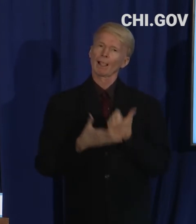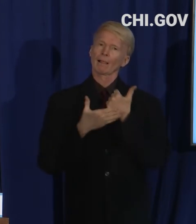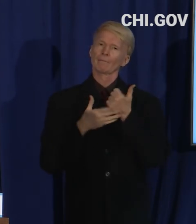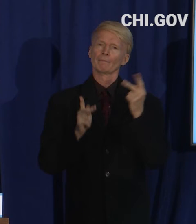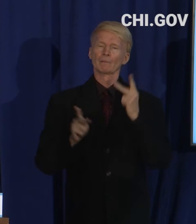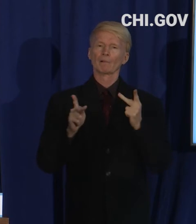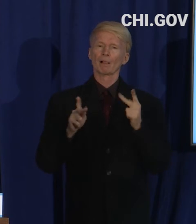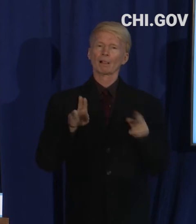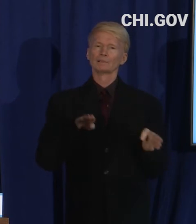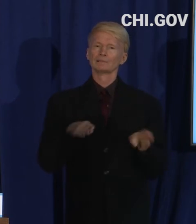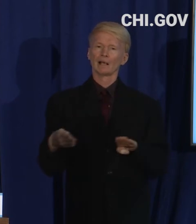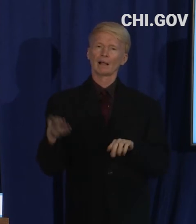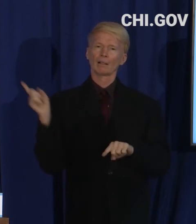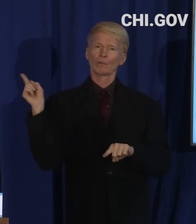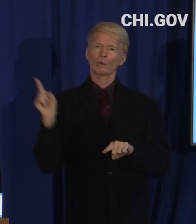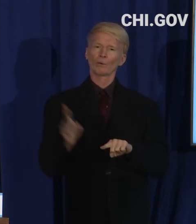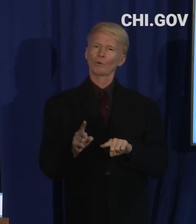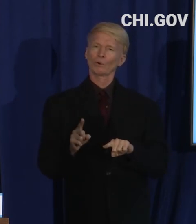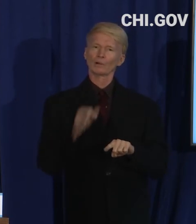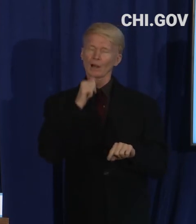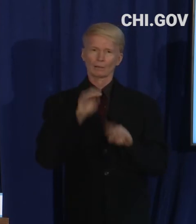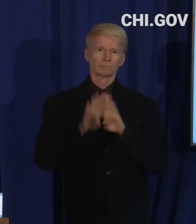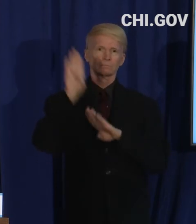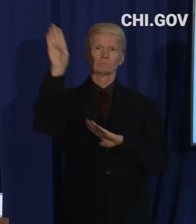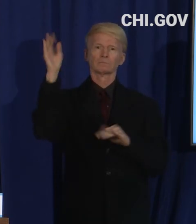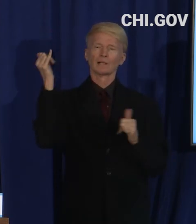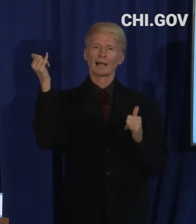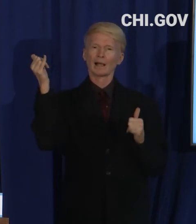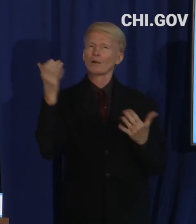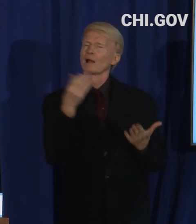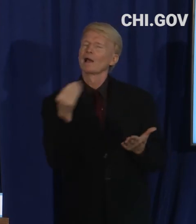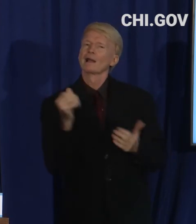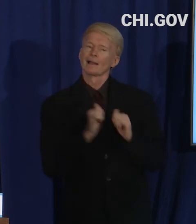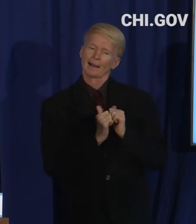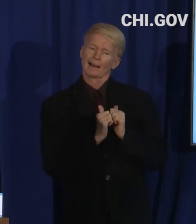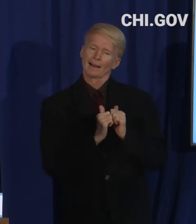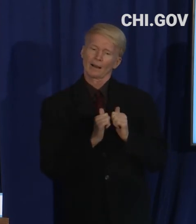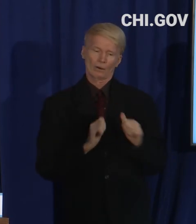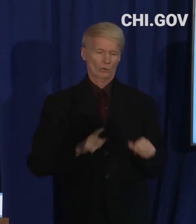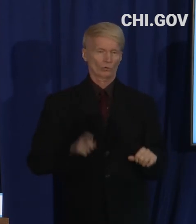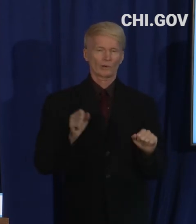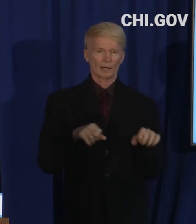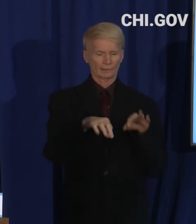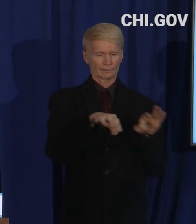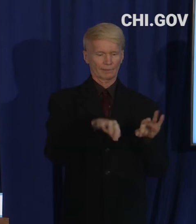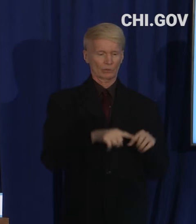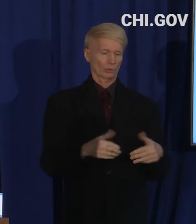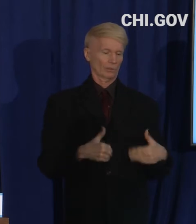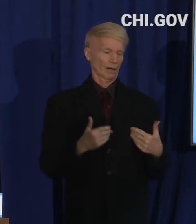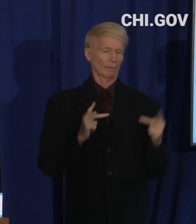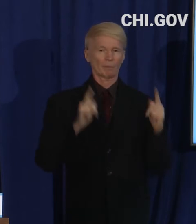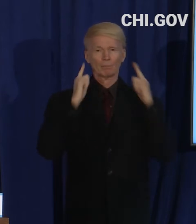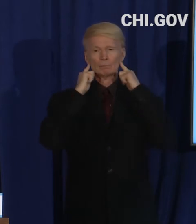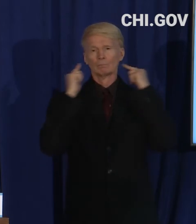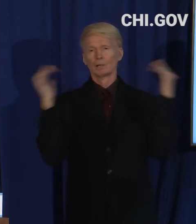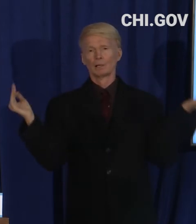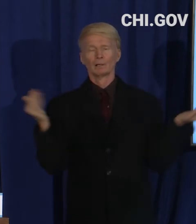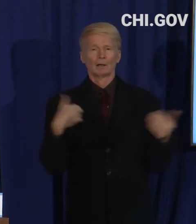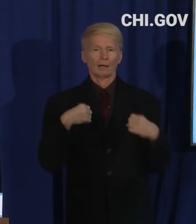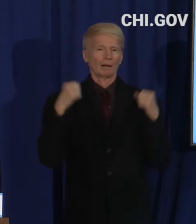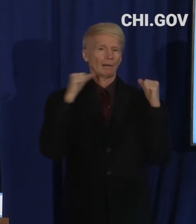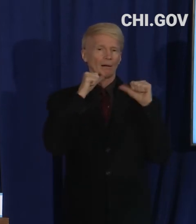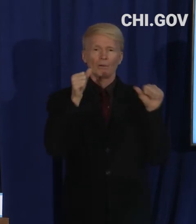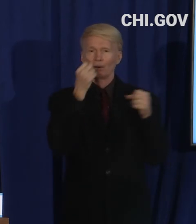down deaths? And follow up to that, what would you say to residents, especially younger ones who aren't as afraid and aren't